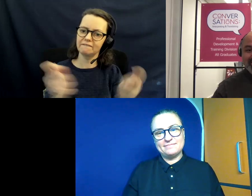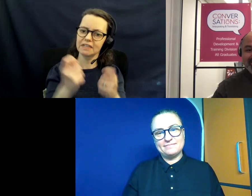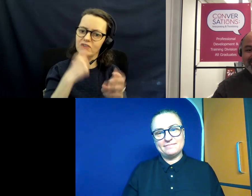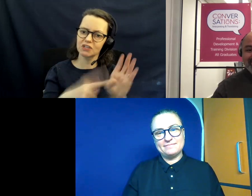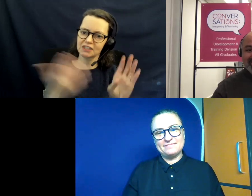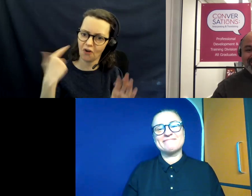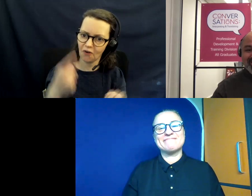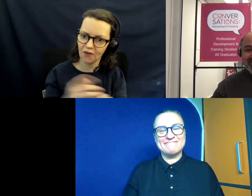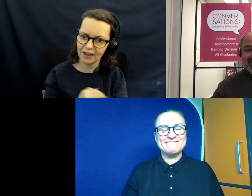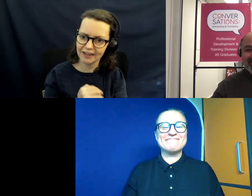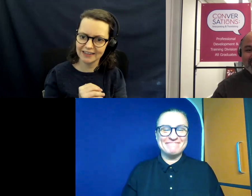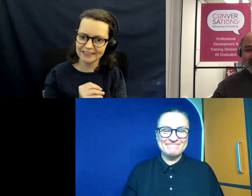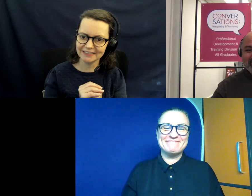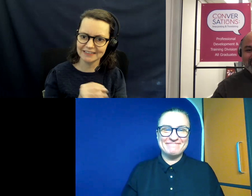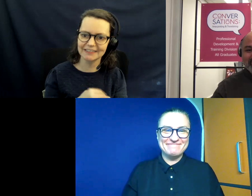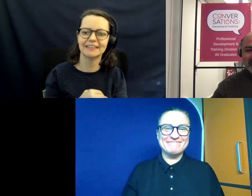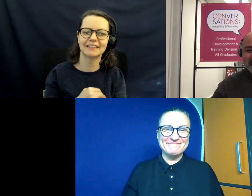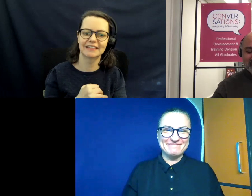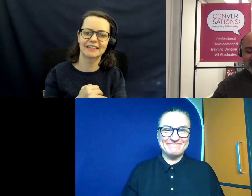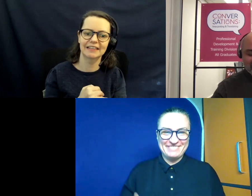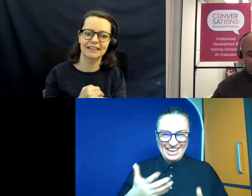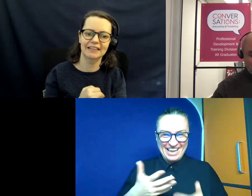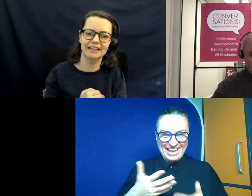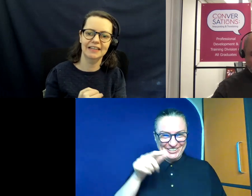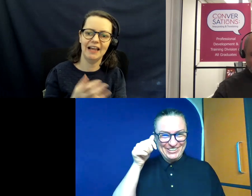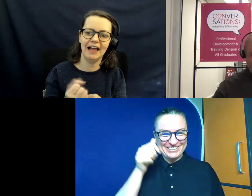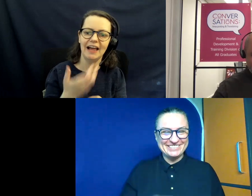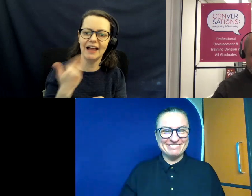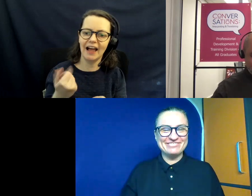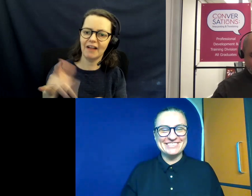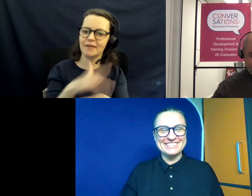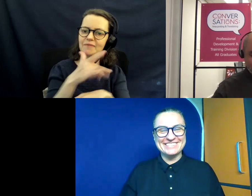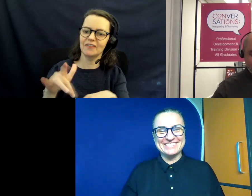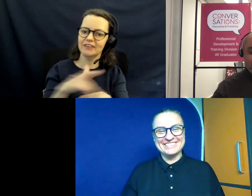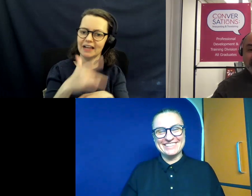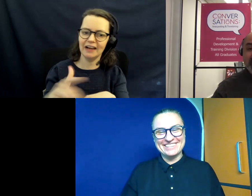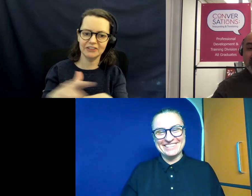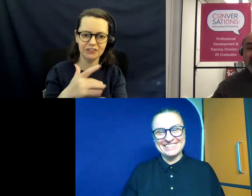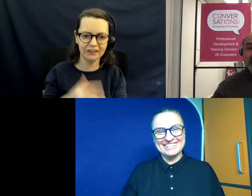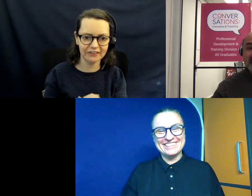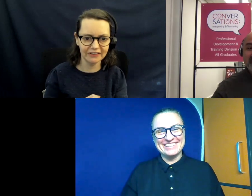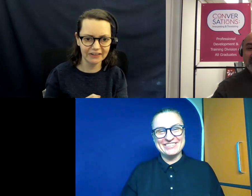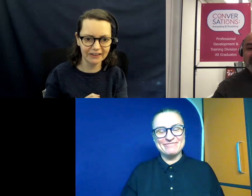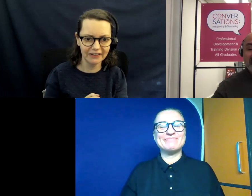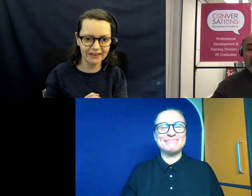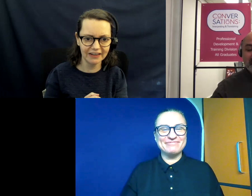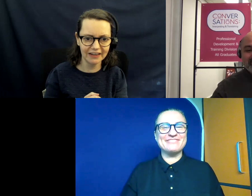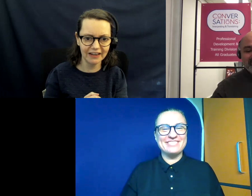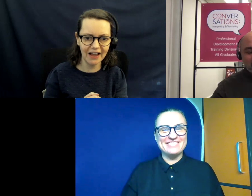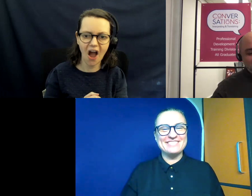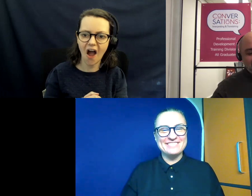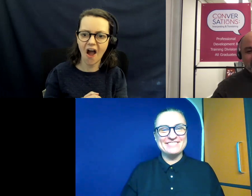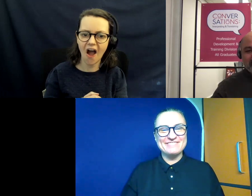back, and Yes. there was a lovely performance there through deaf How did you know? eyes.